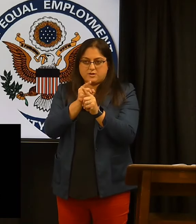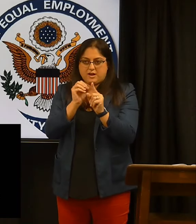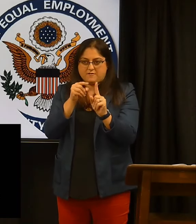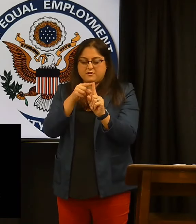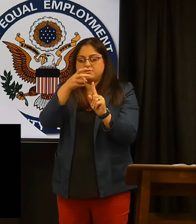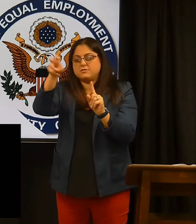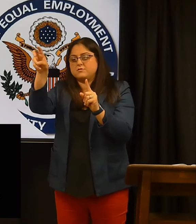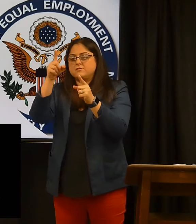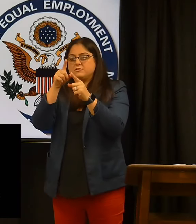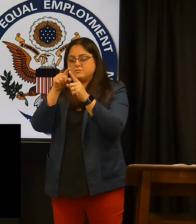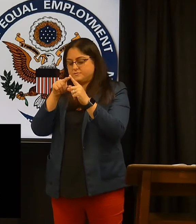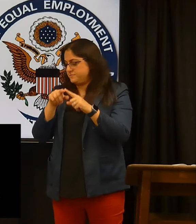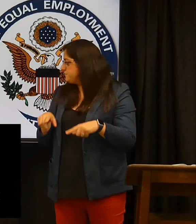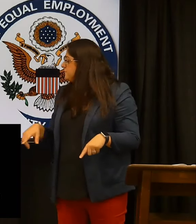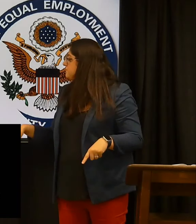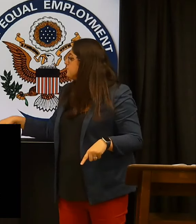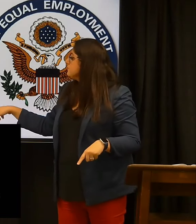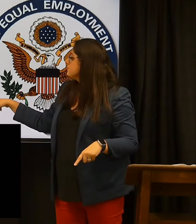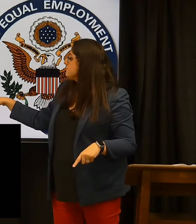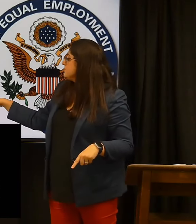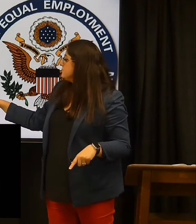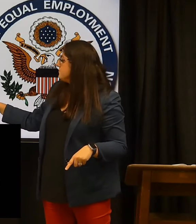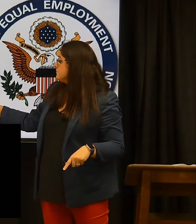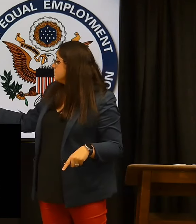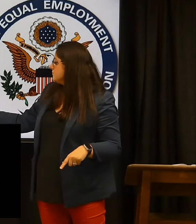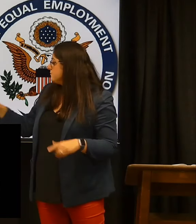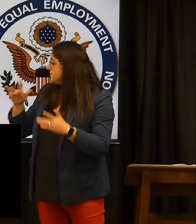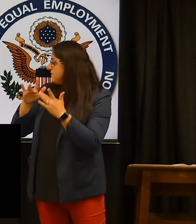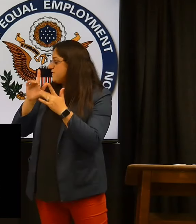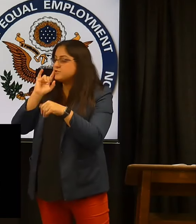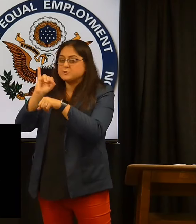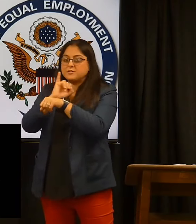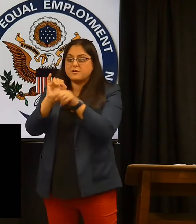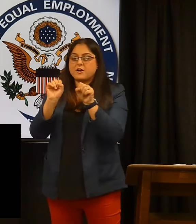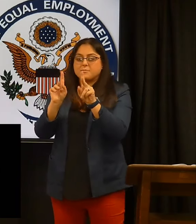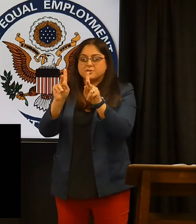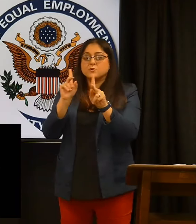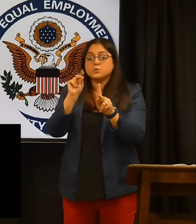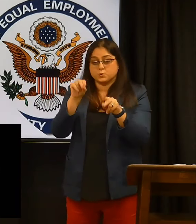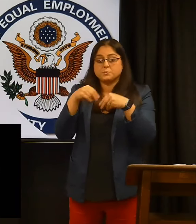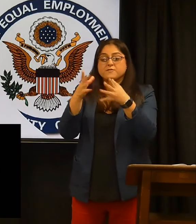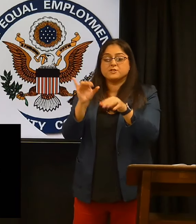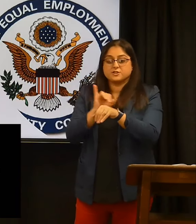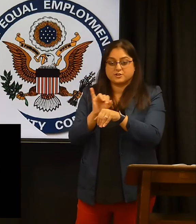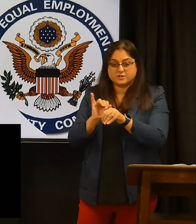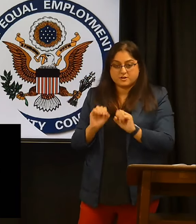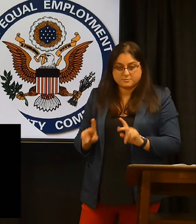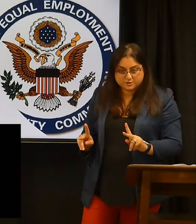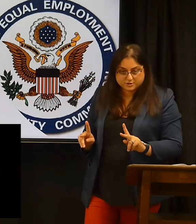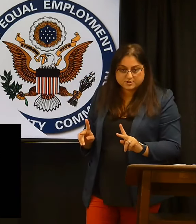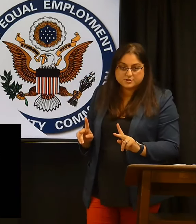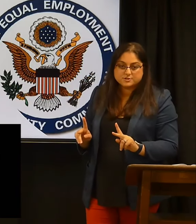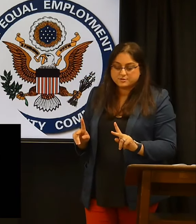of which office that will help you with your filing. We also have internship opportunities as